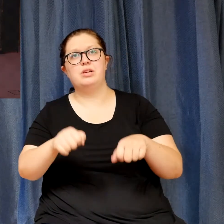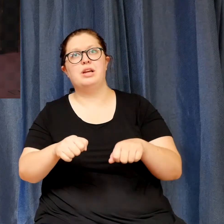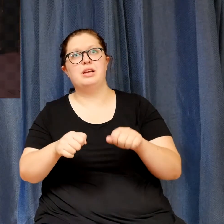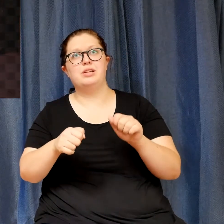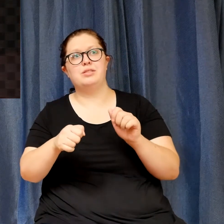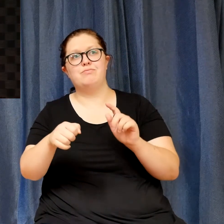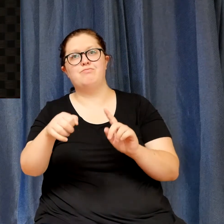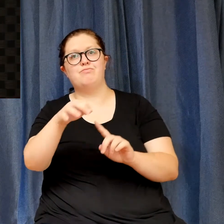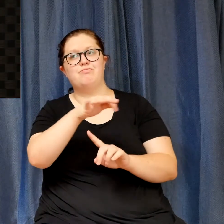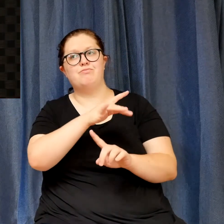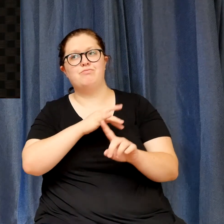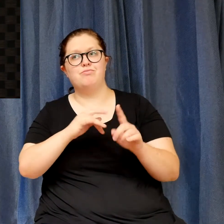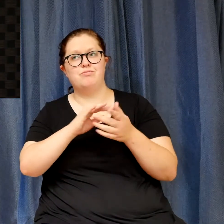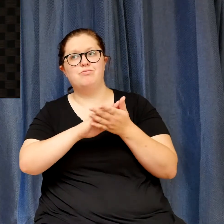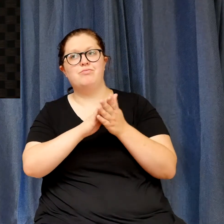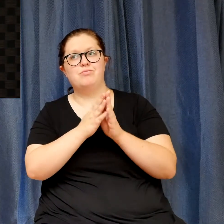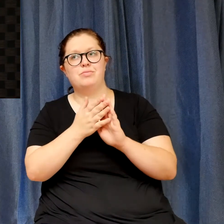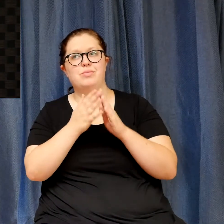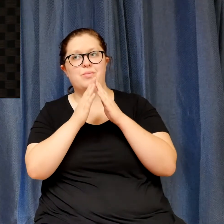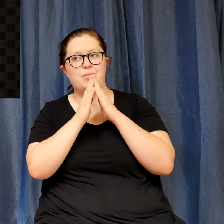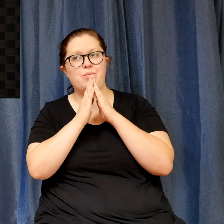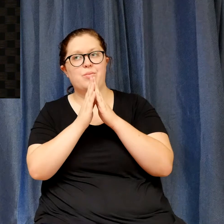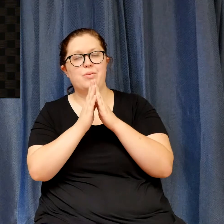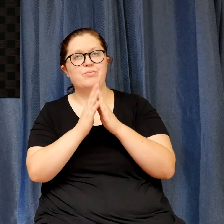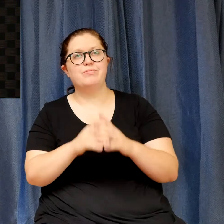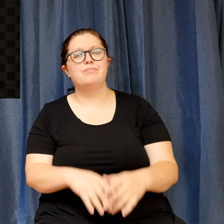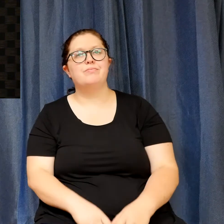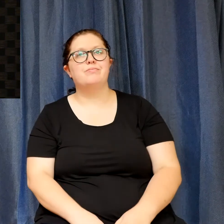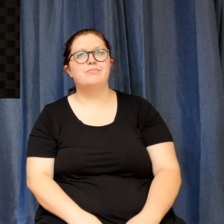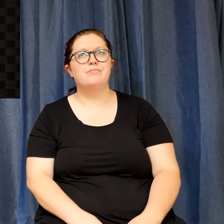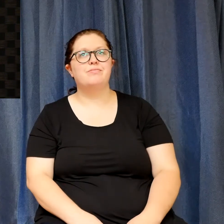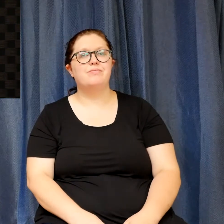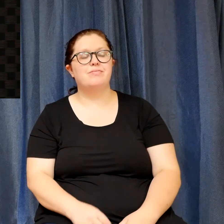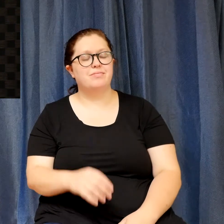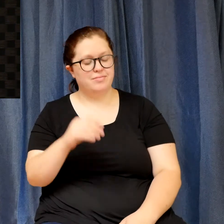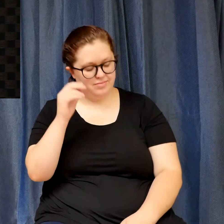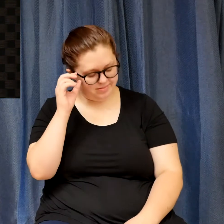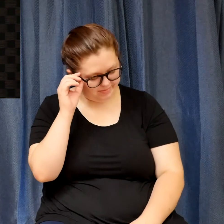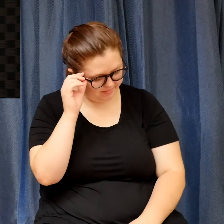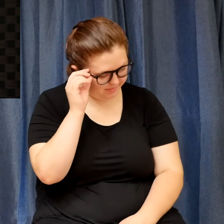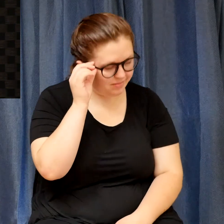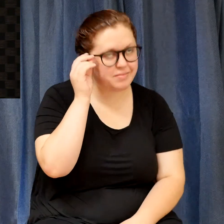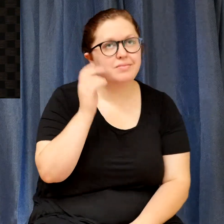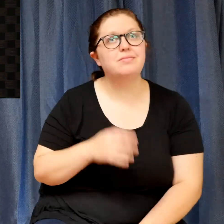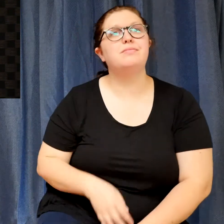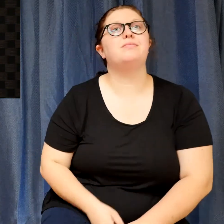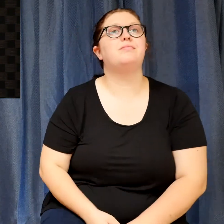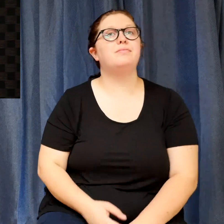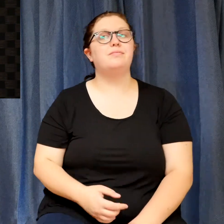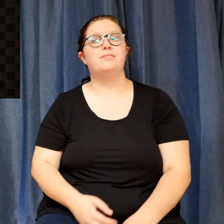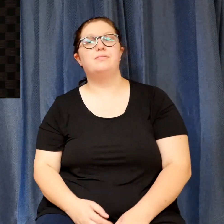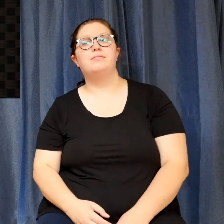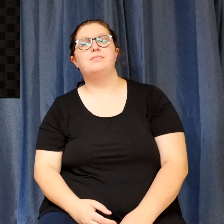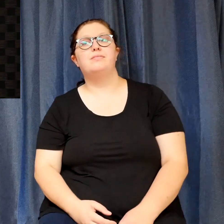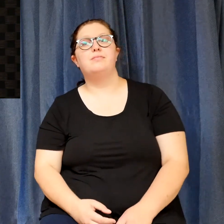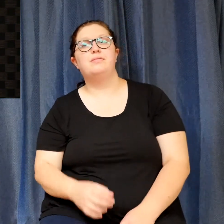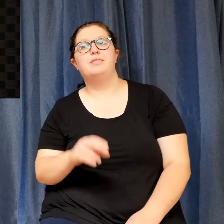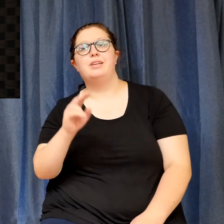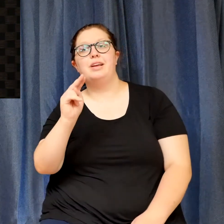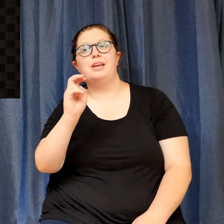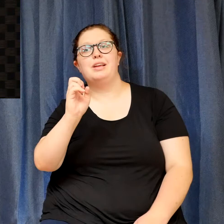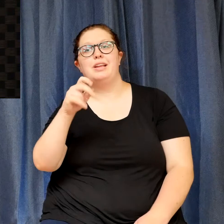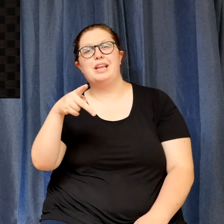all wrap themselves around." I'm so glad that I was able to see